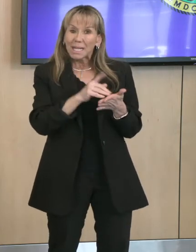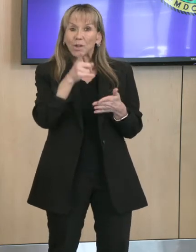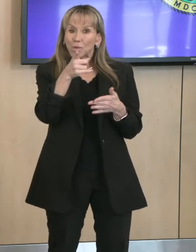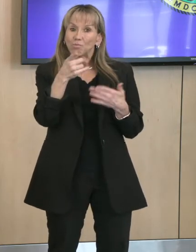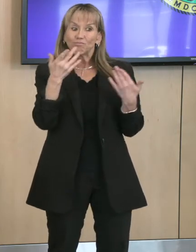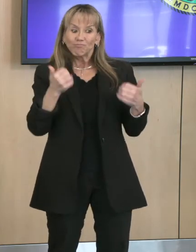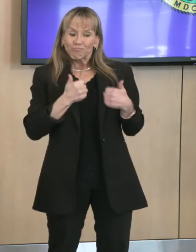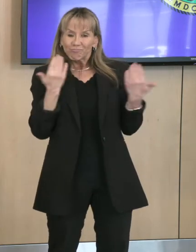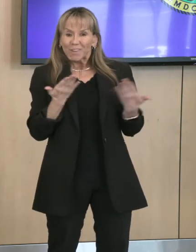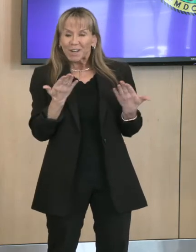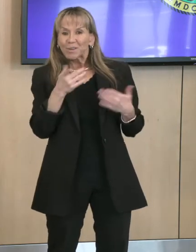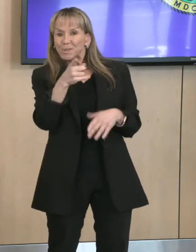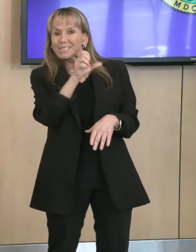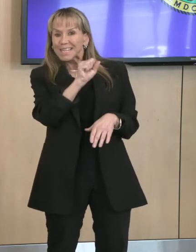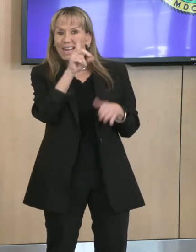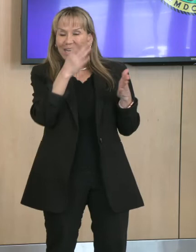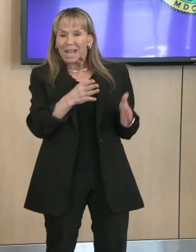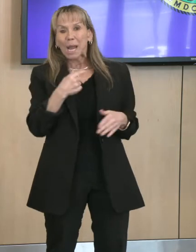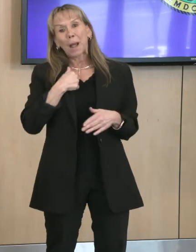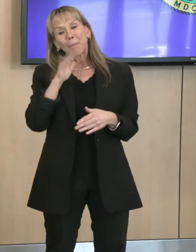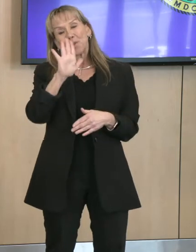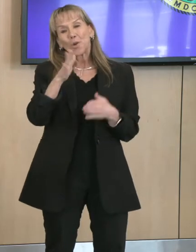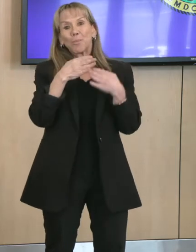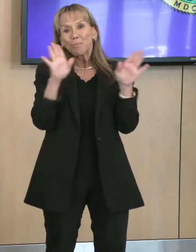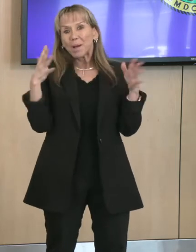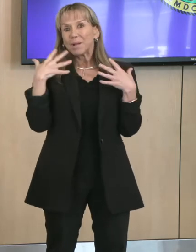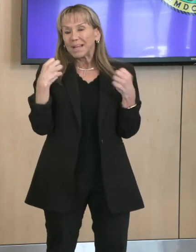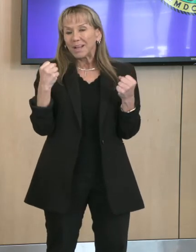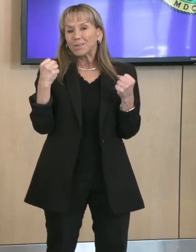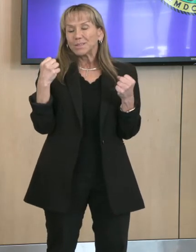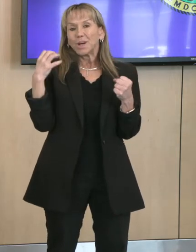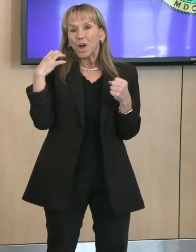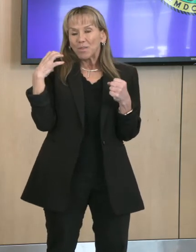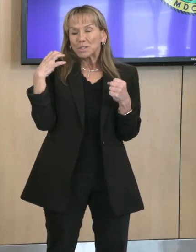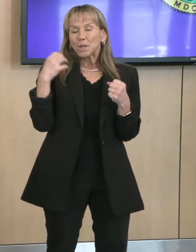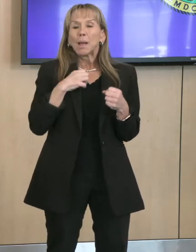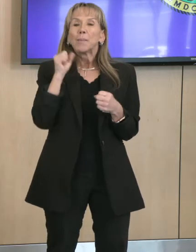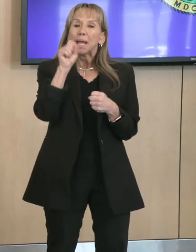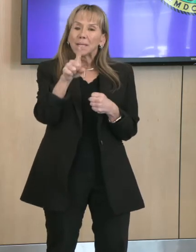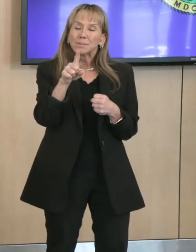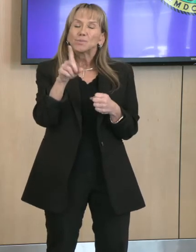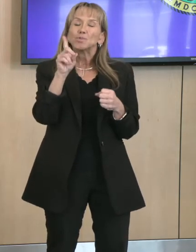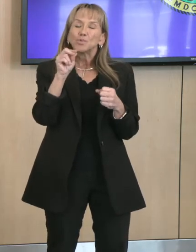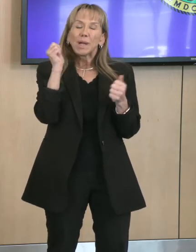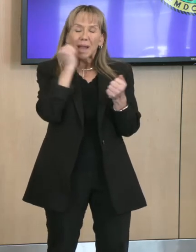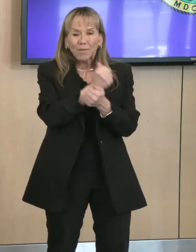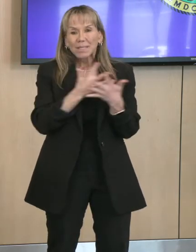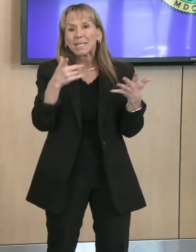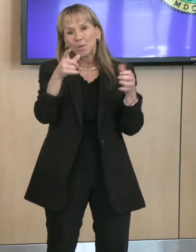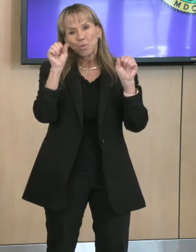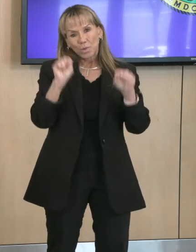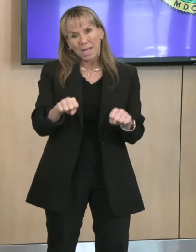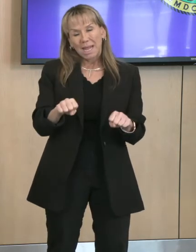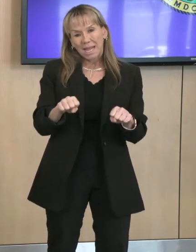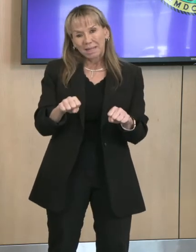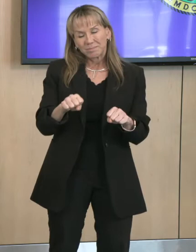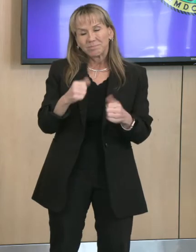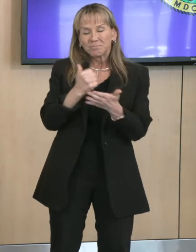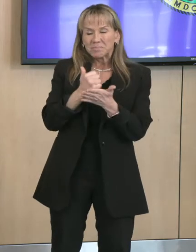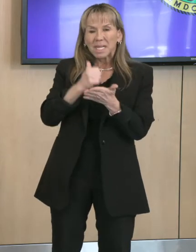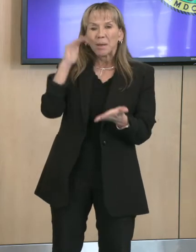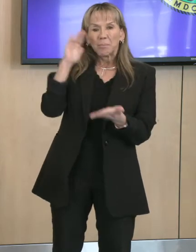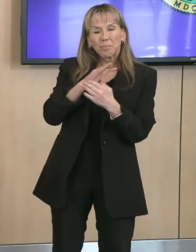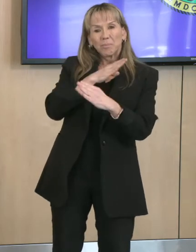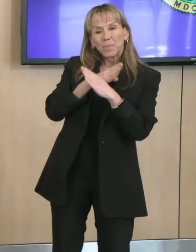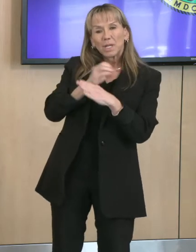as your public health officer, to do all that you can so that this community collectively helps to